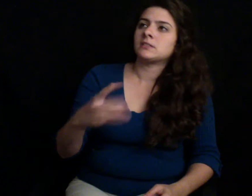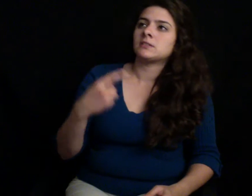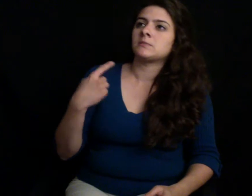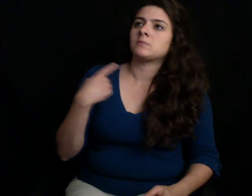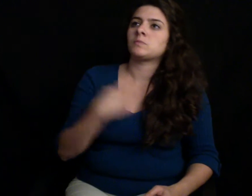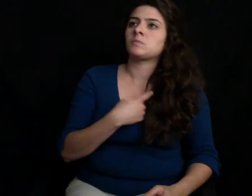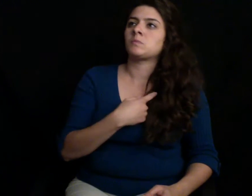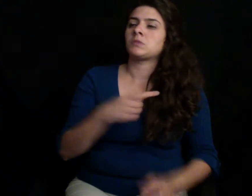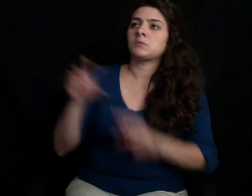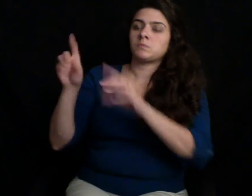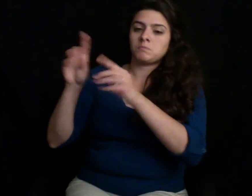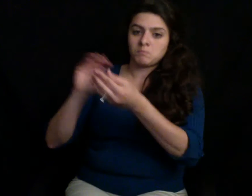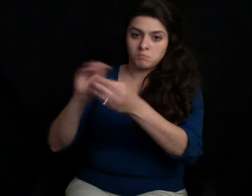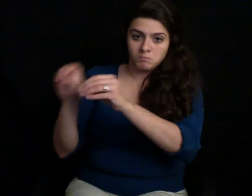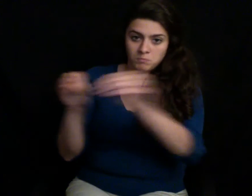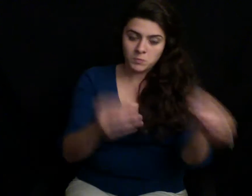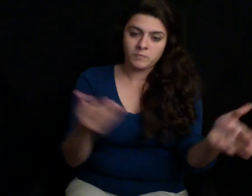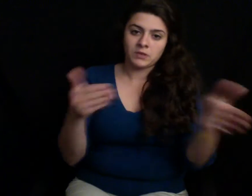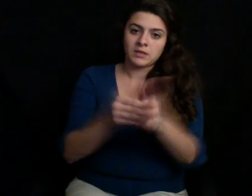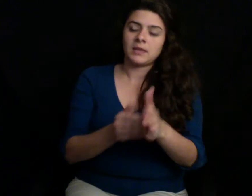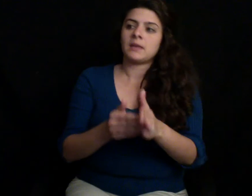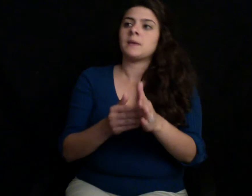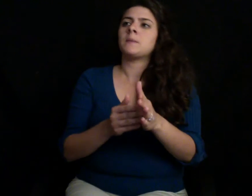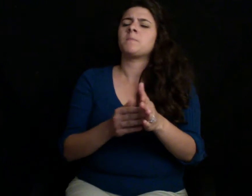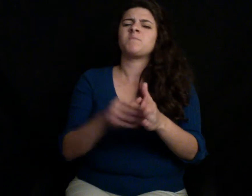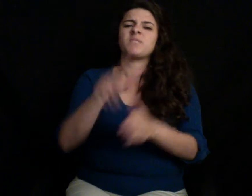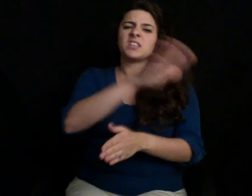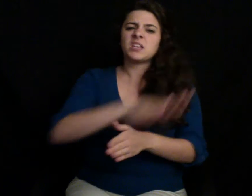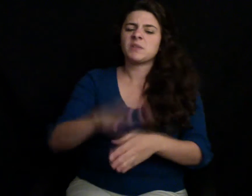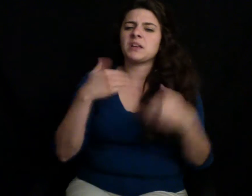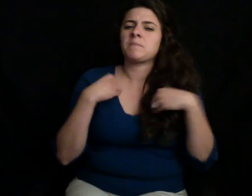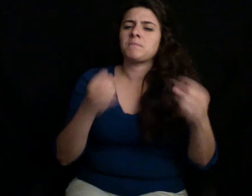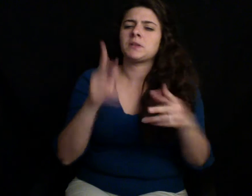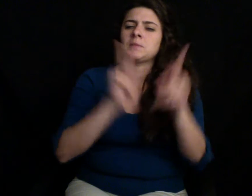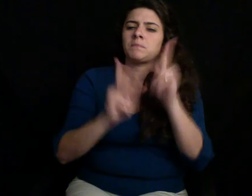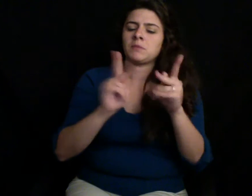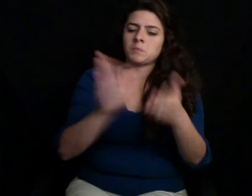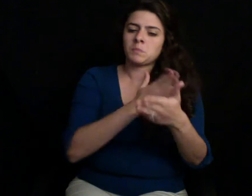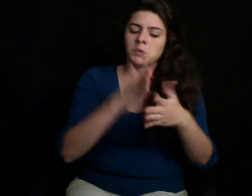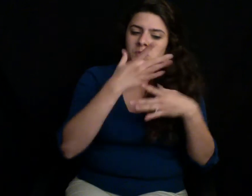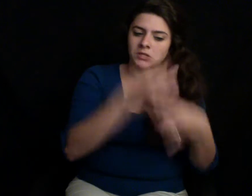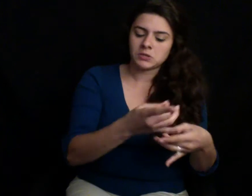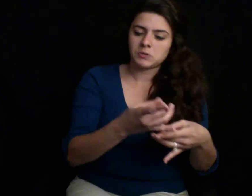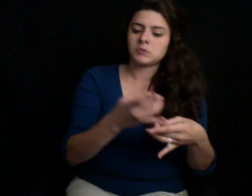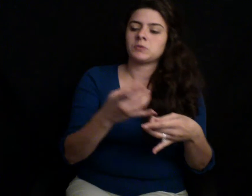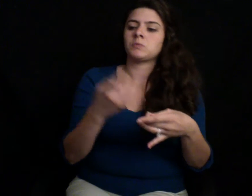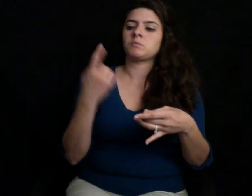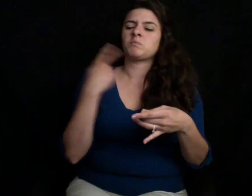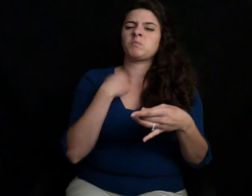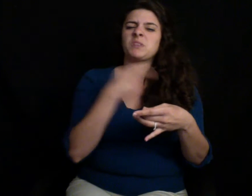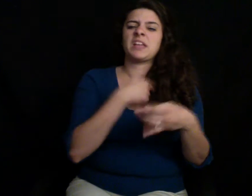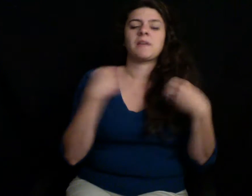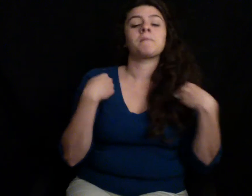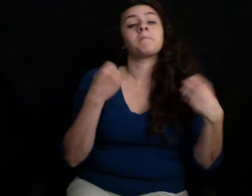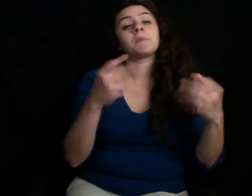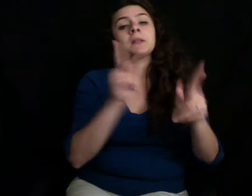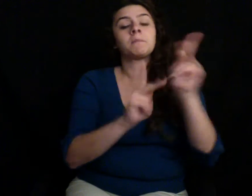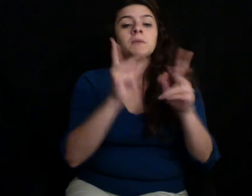have actual doo-wop groups. You know what I'm saying? So you had groups of girls that would just doo-wop at the mall, groups of guys that would sing at the